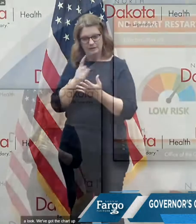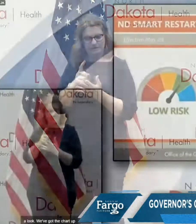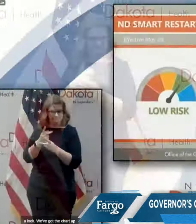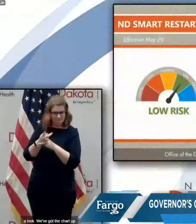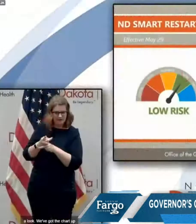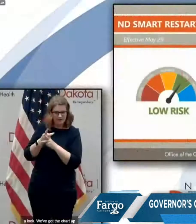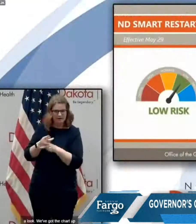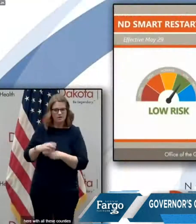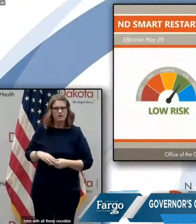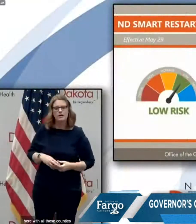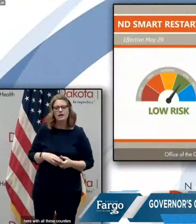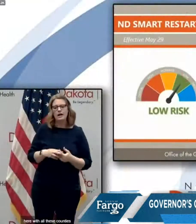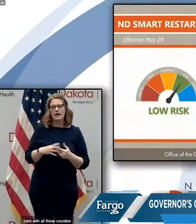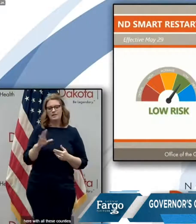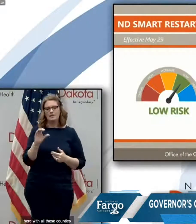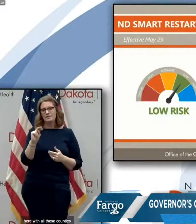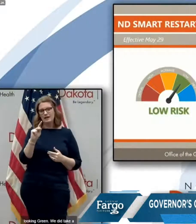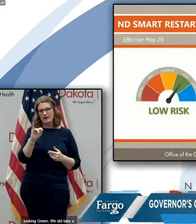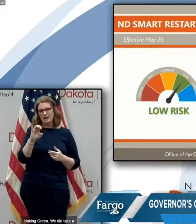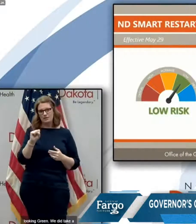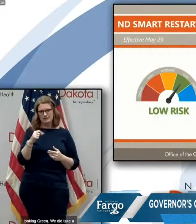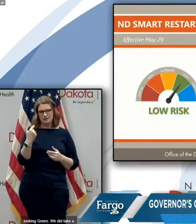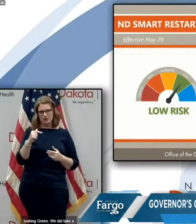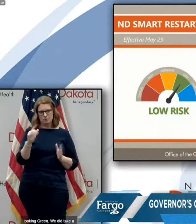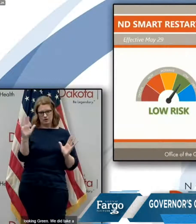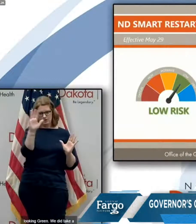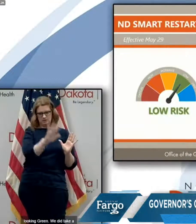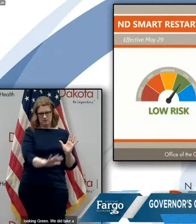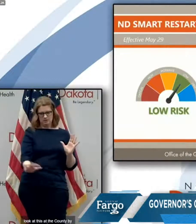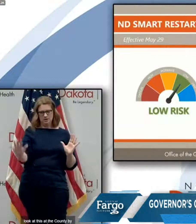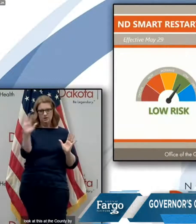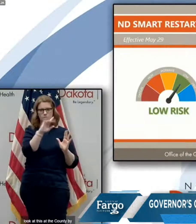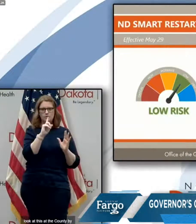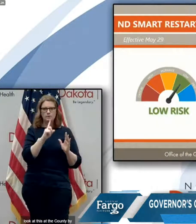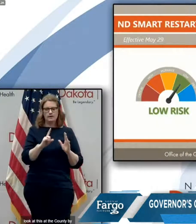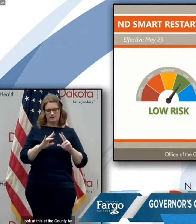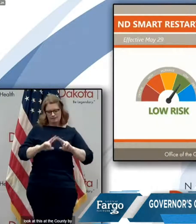looking green. We did take a look at this at a county by county level,